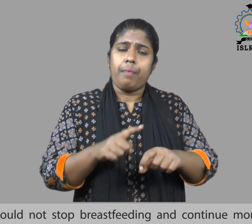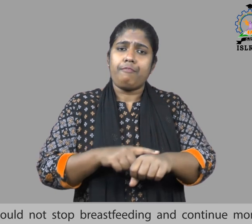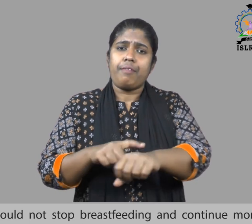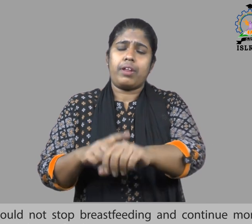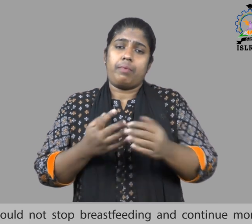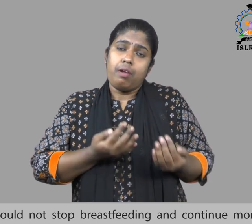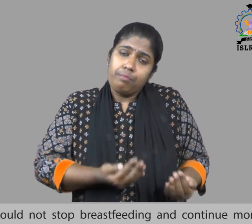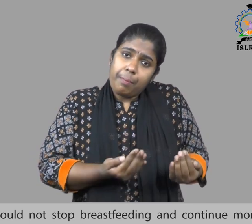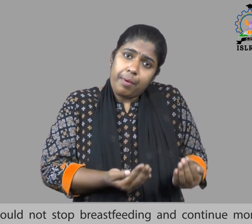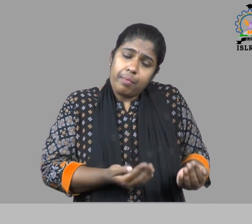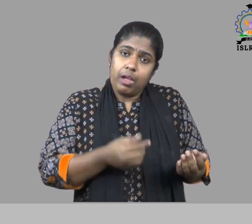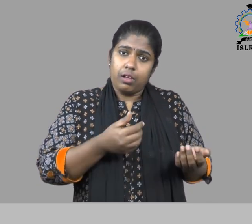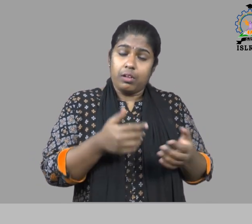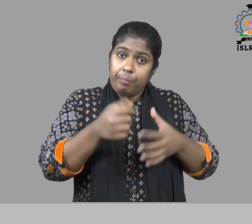frequent breastfeeding.